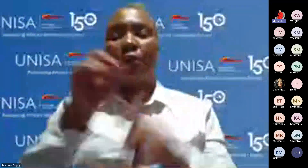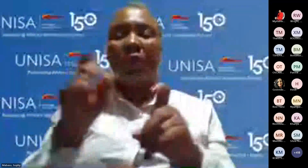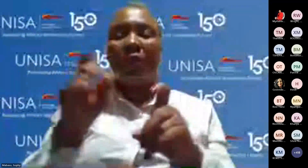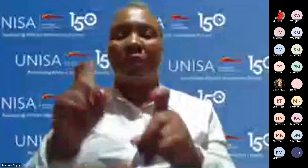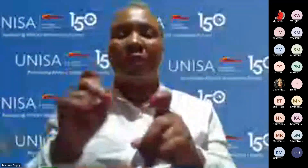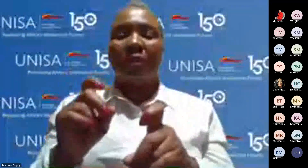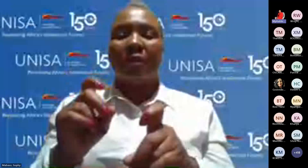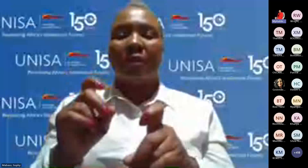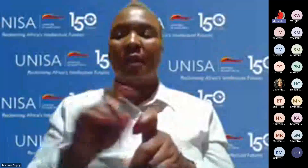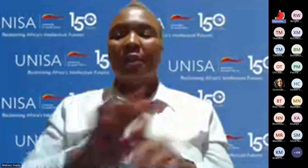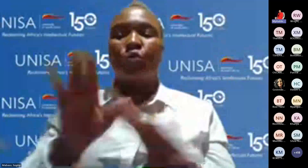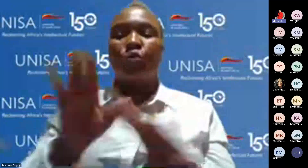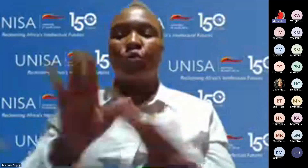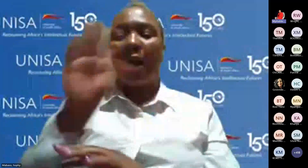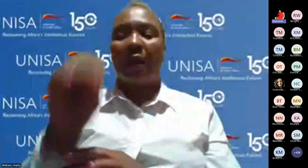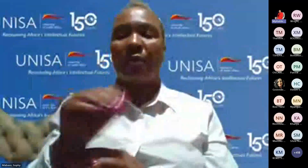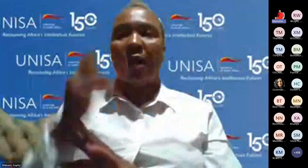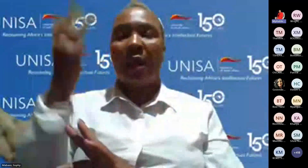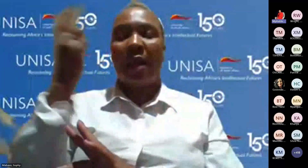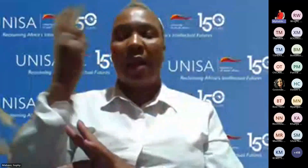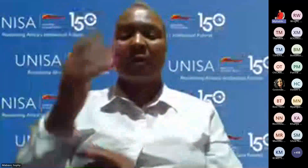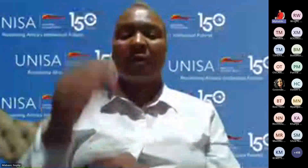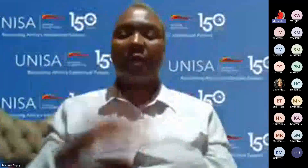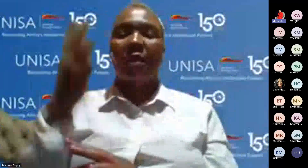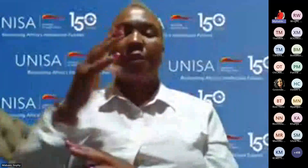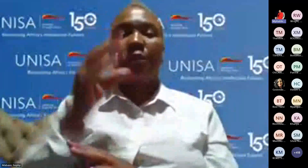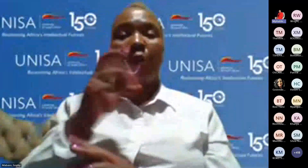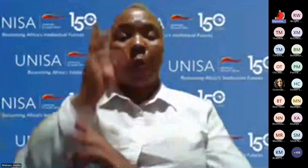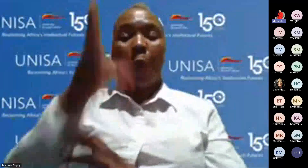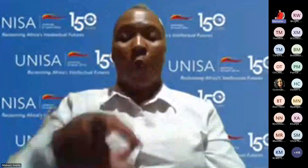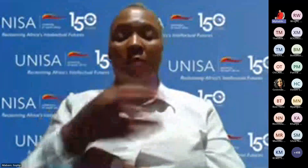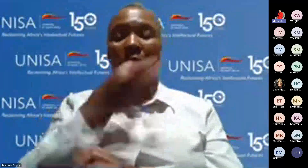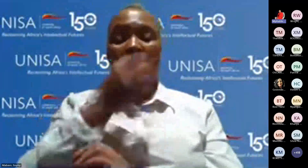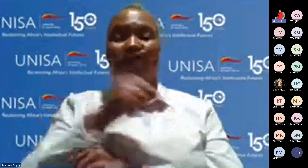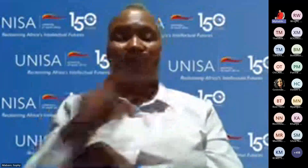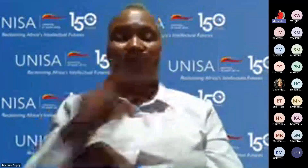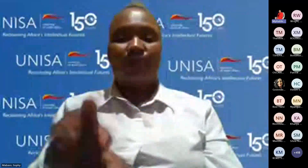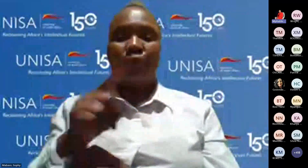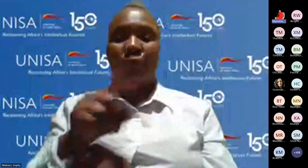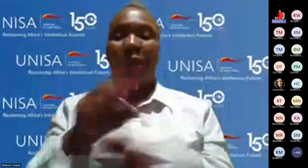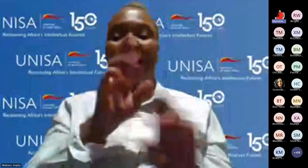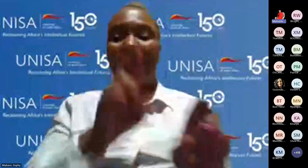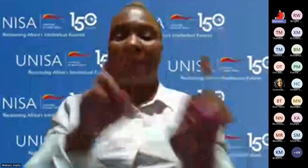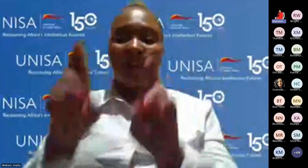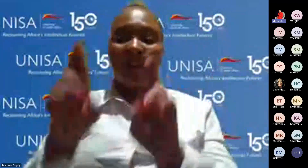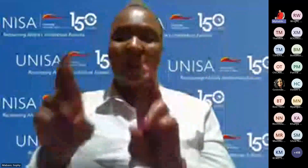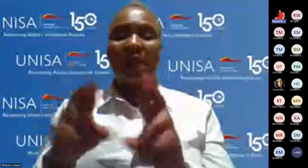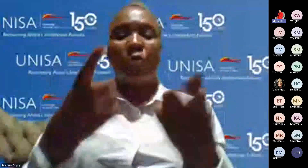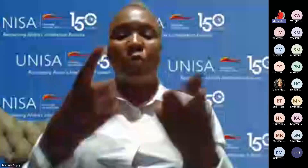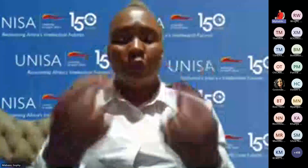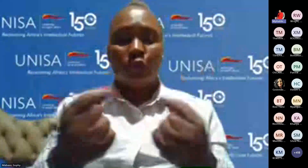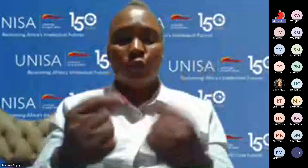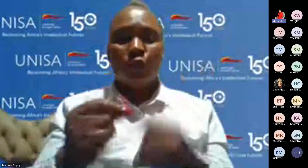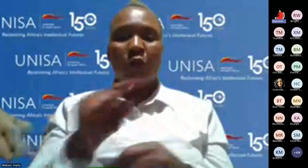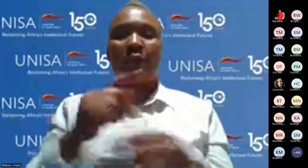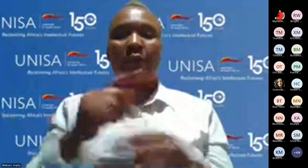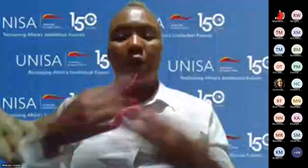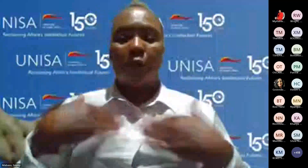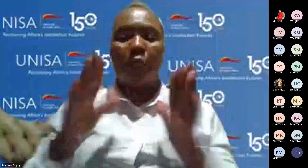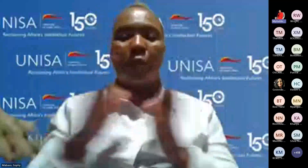asked. There will be lecturers who are saying to you reference, and they will do that mostly if it's an open